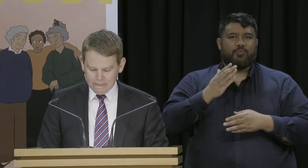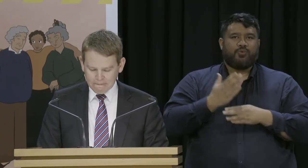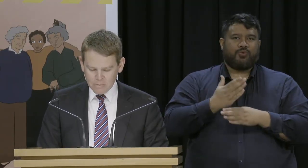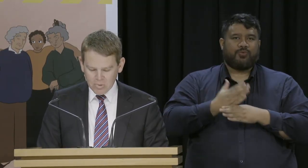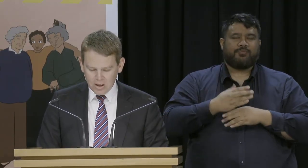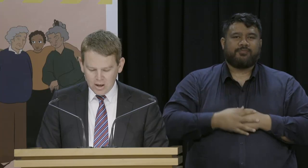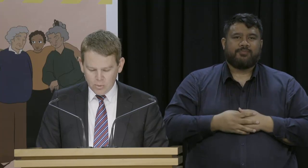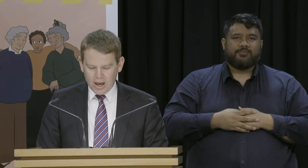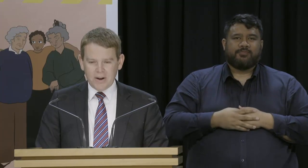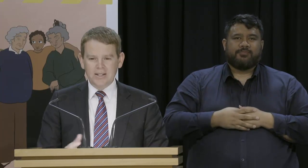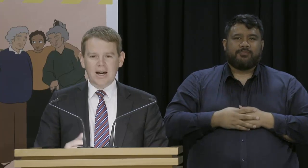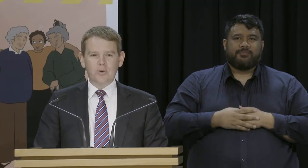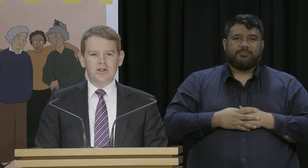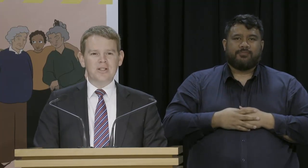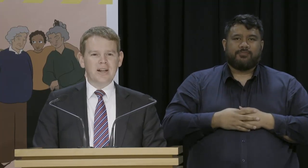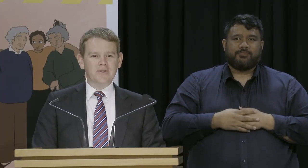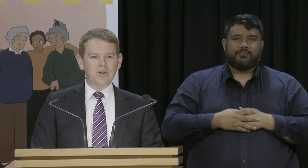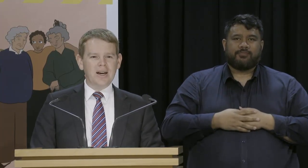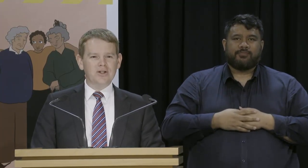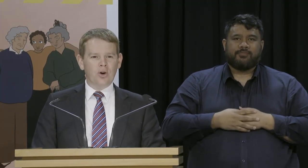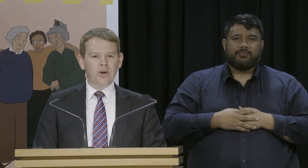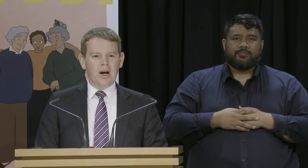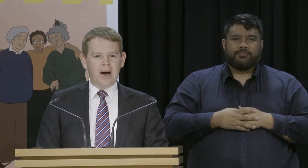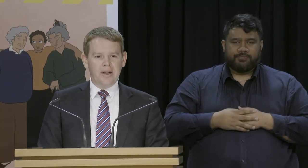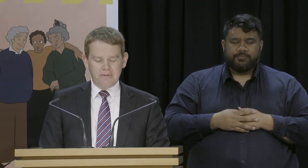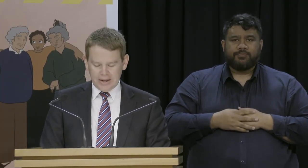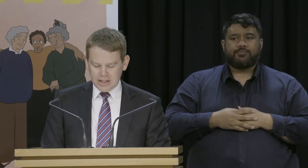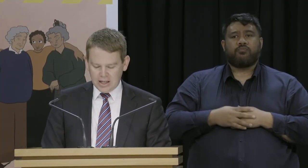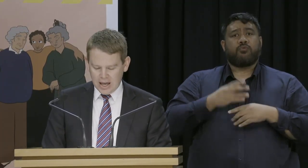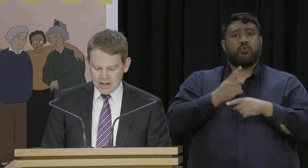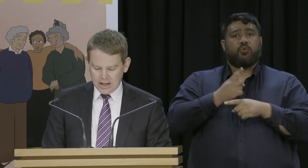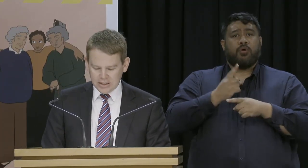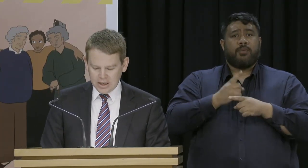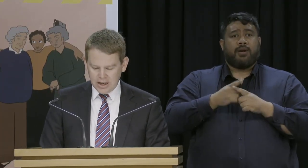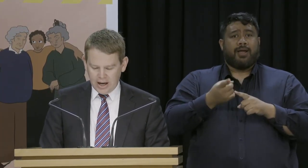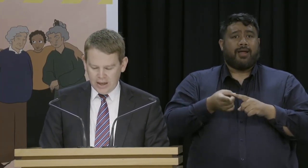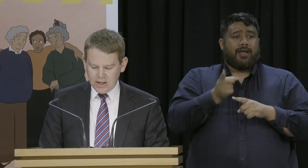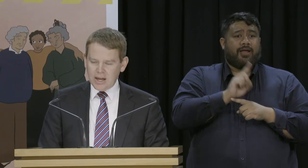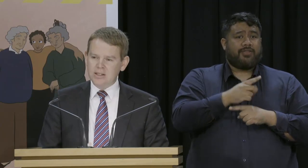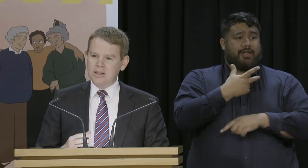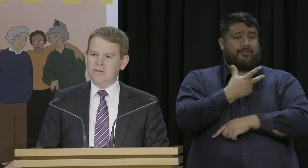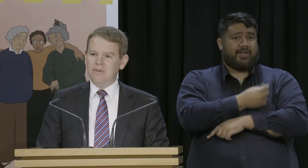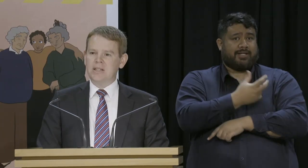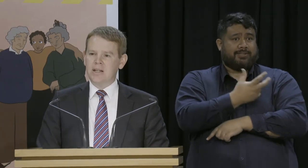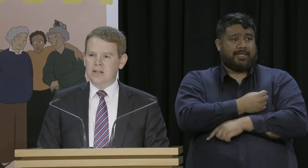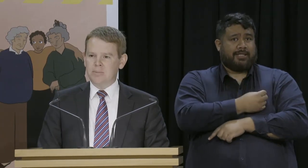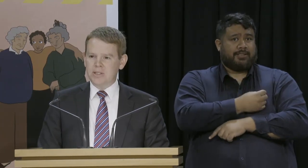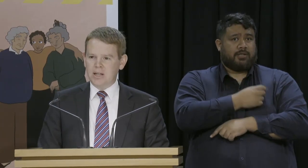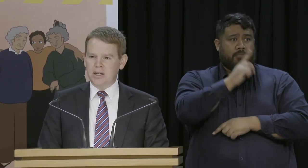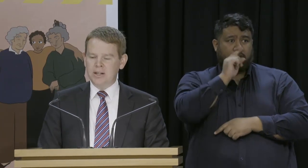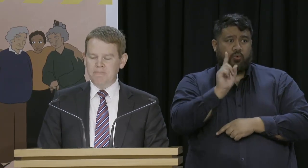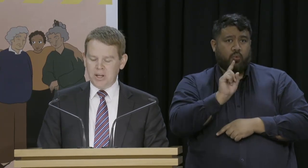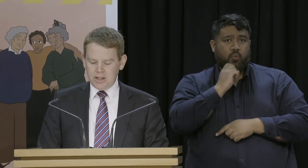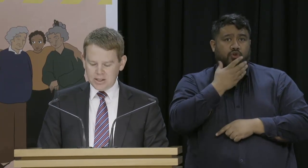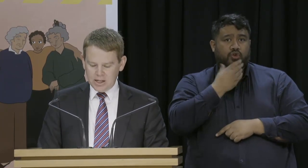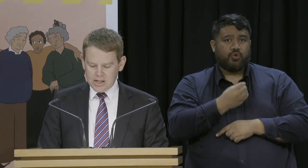doing. We have had questions in the last few days on other vaccine candidates and the Janssen vaccine in